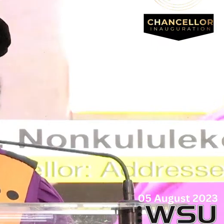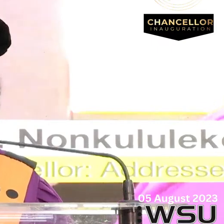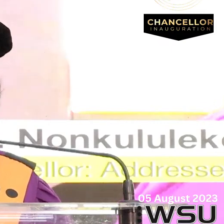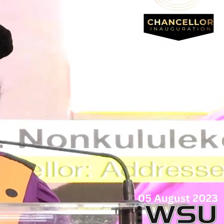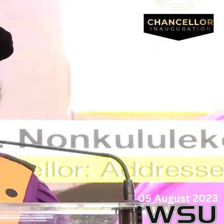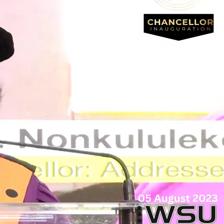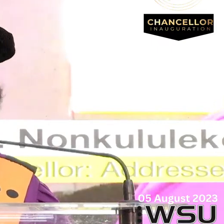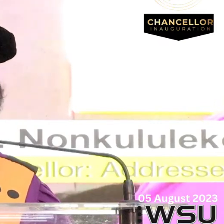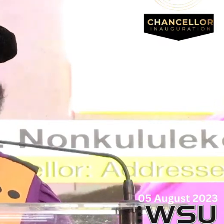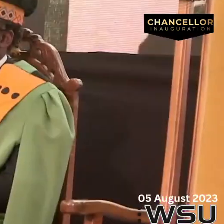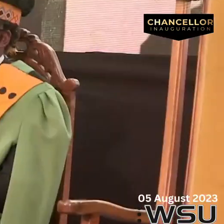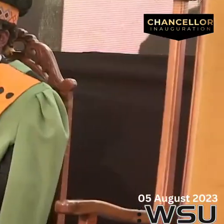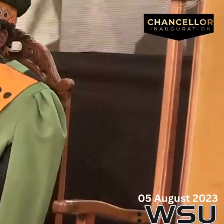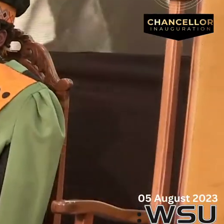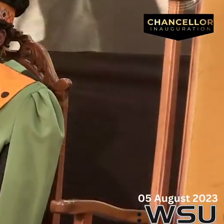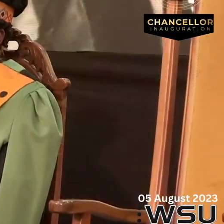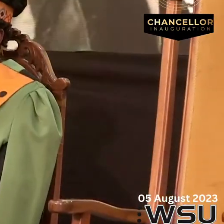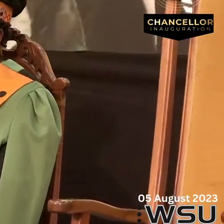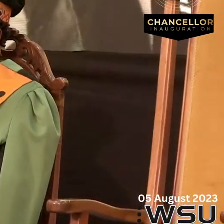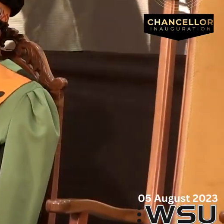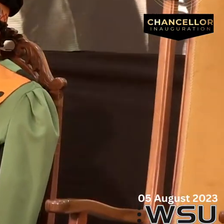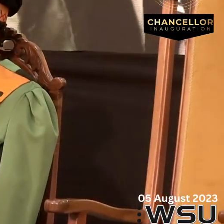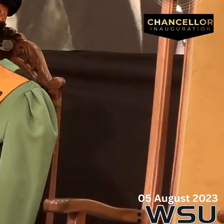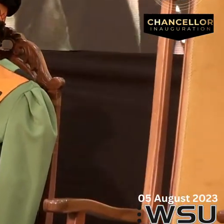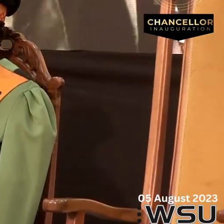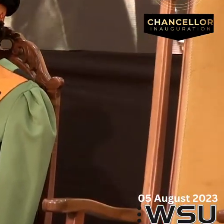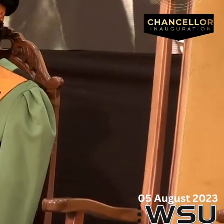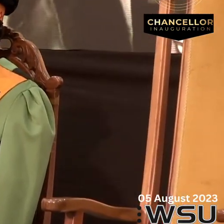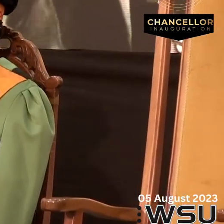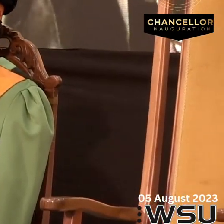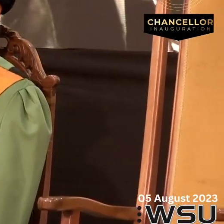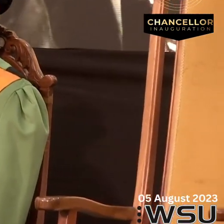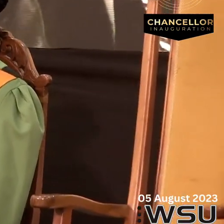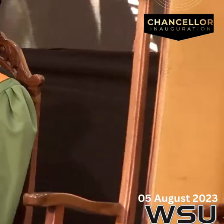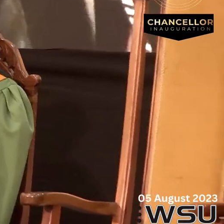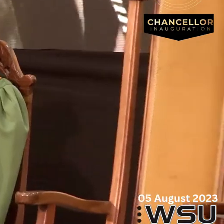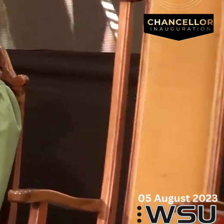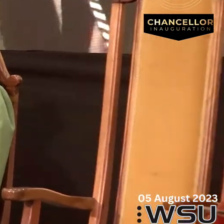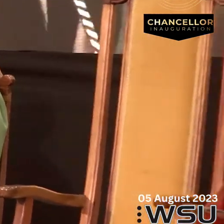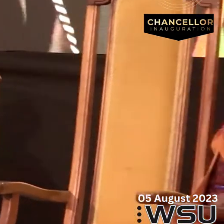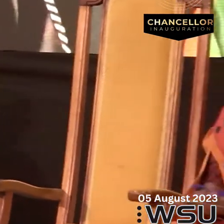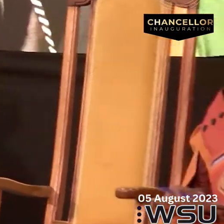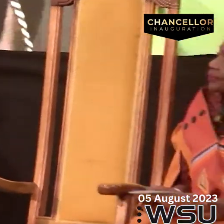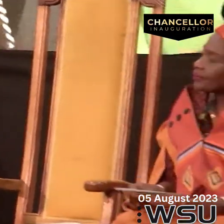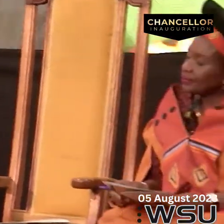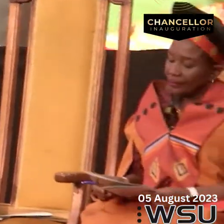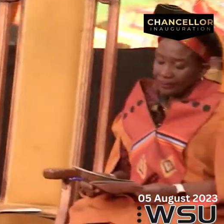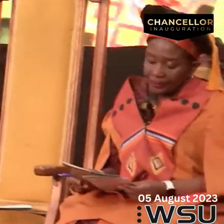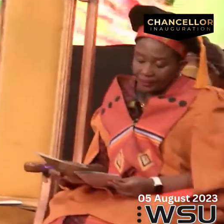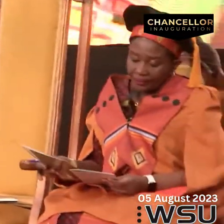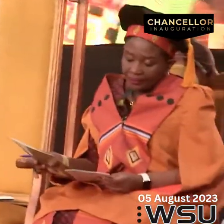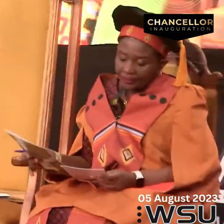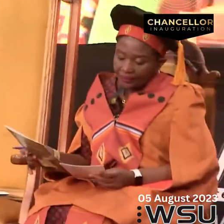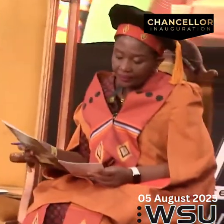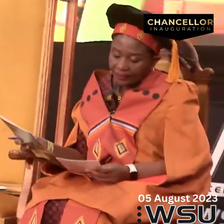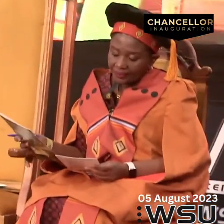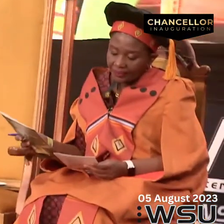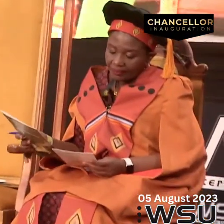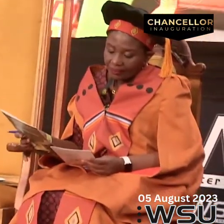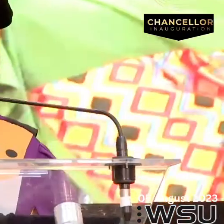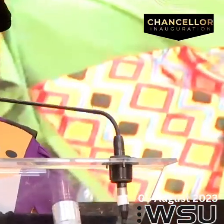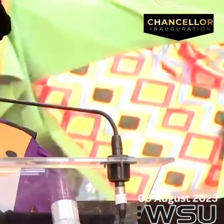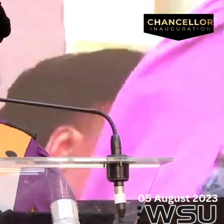present today. The Vice Chancellor and Principal, Professor Roshila Nolundi